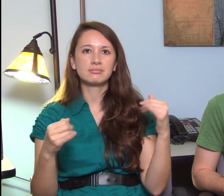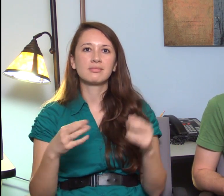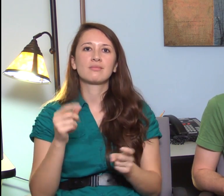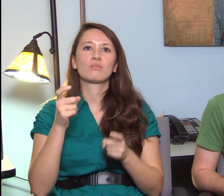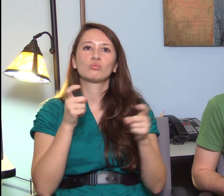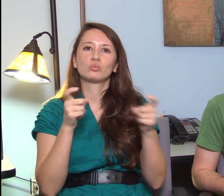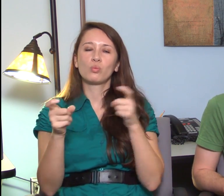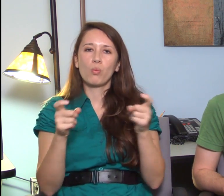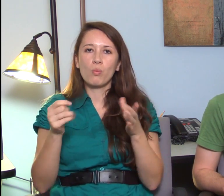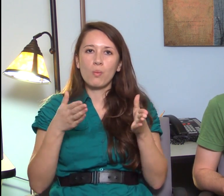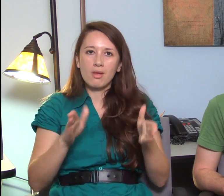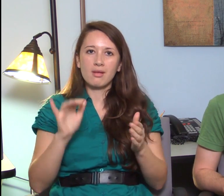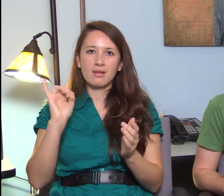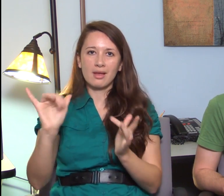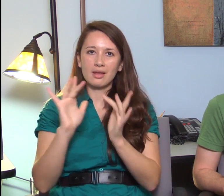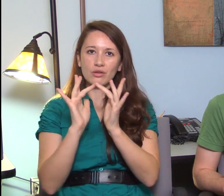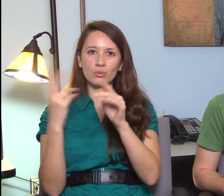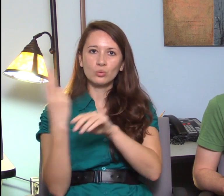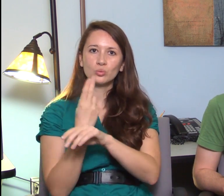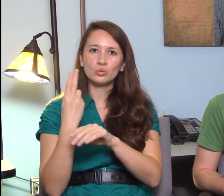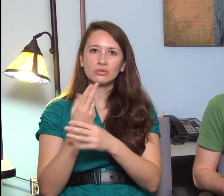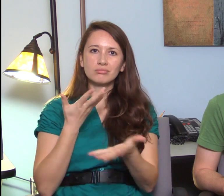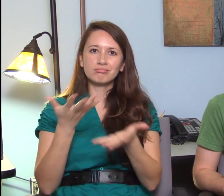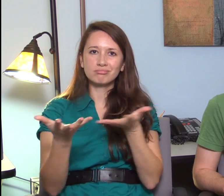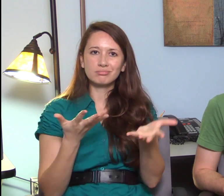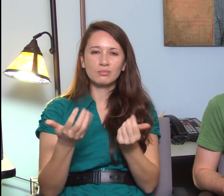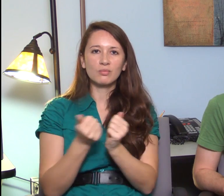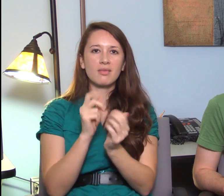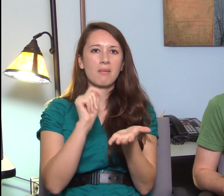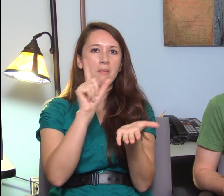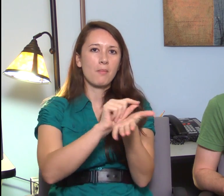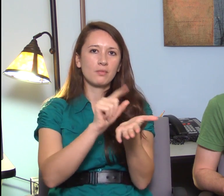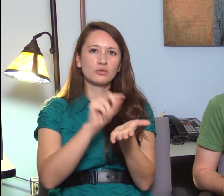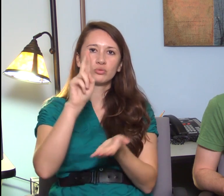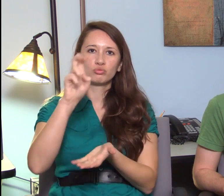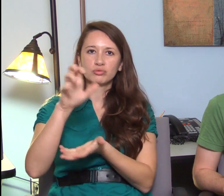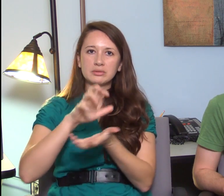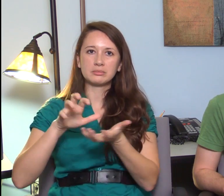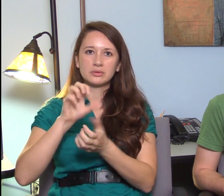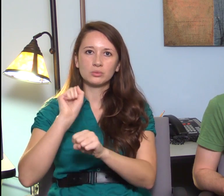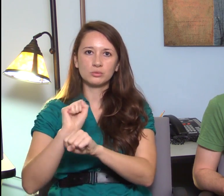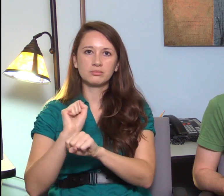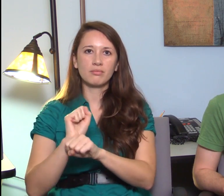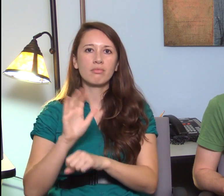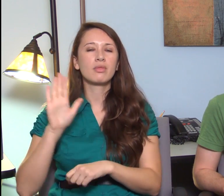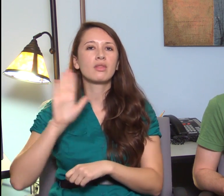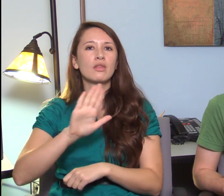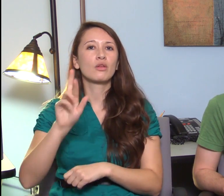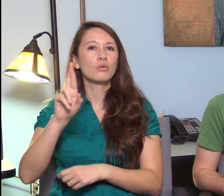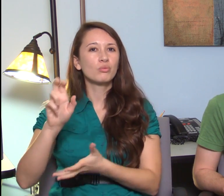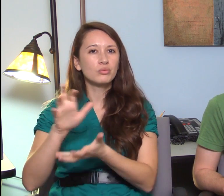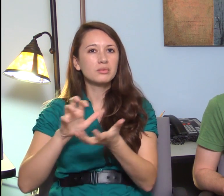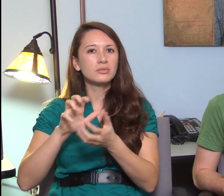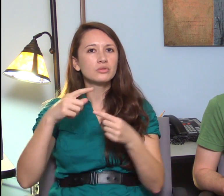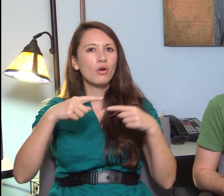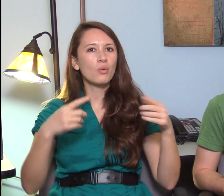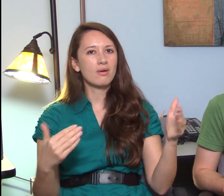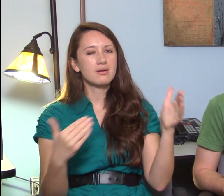limits by controlling the ways in which Internet users interact with and publish remixed work. Their remix